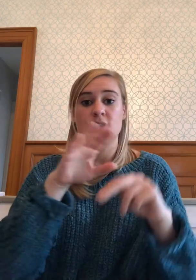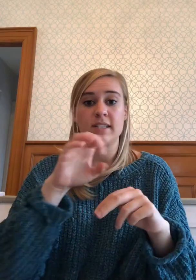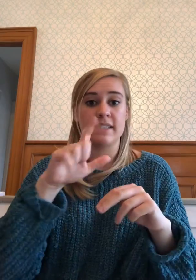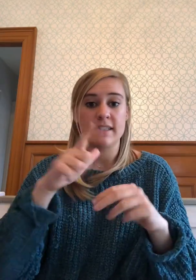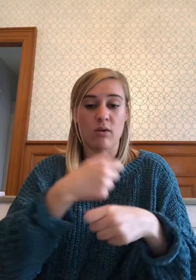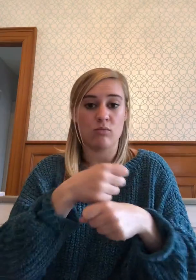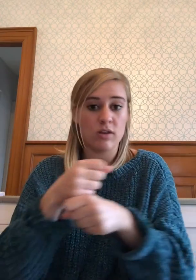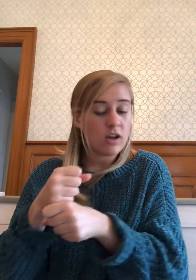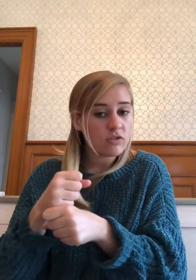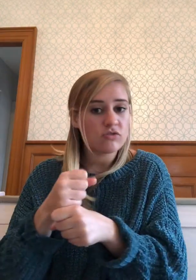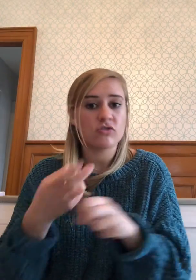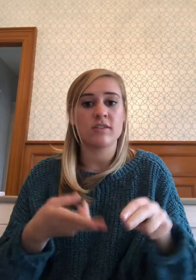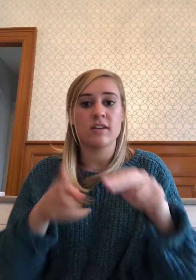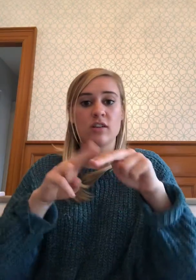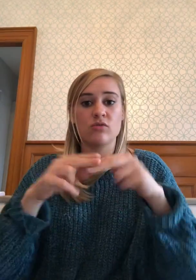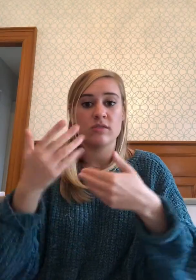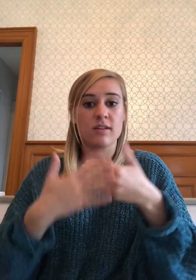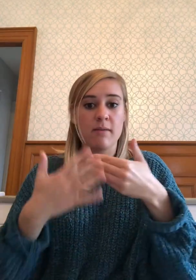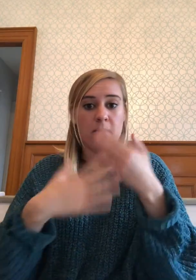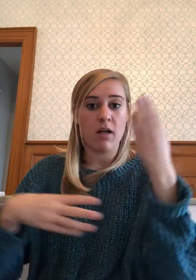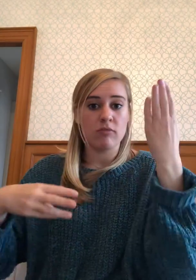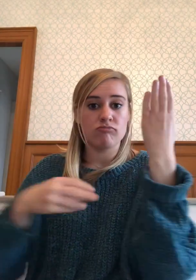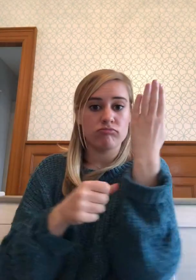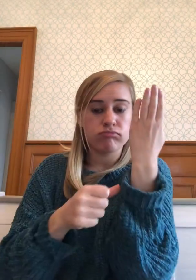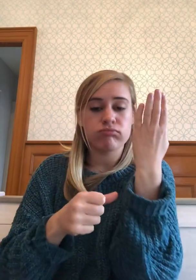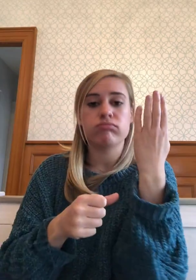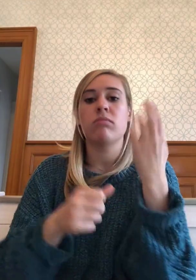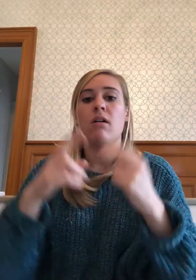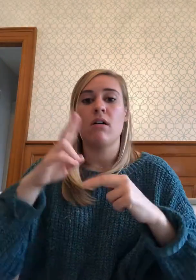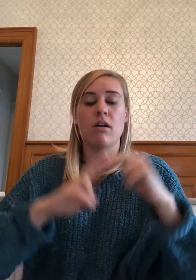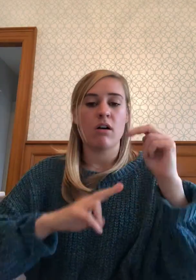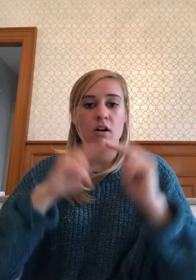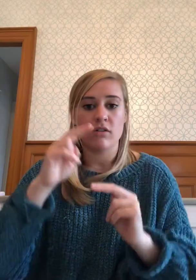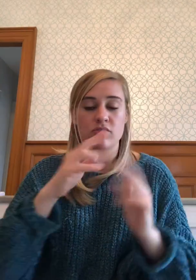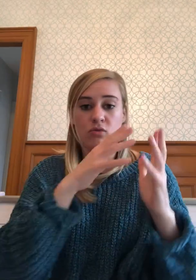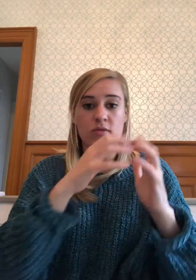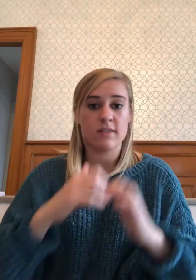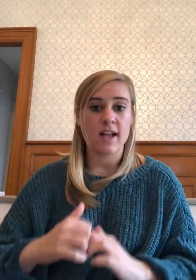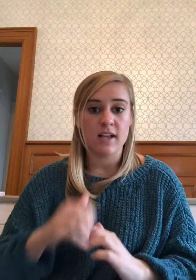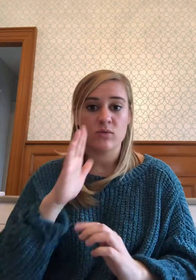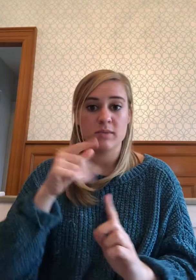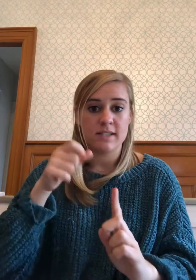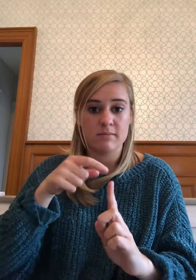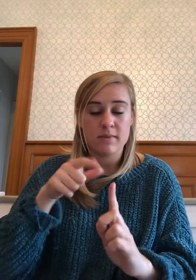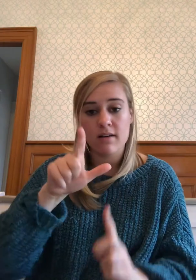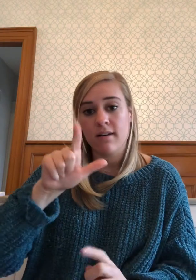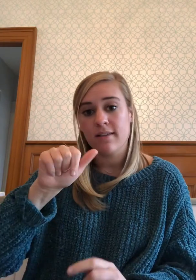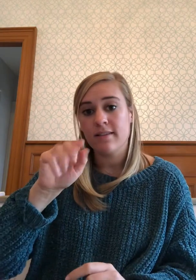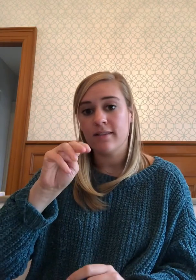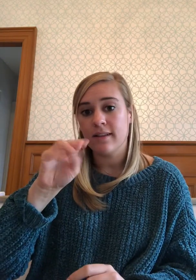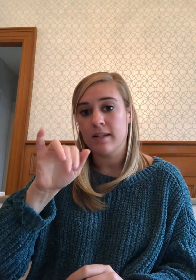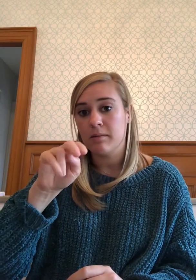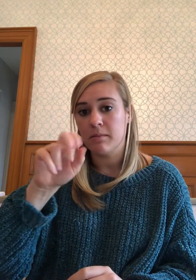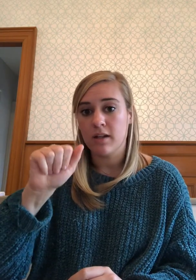supply. Osteoclastic activity is stimulated in lamina dura on the pressure side. You have